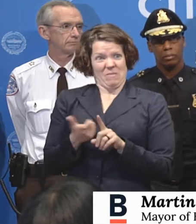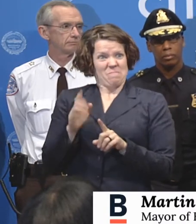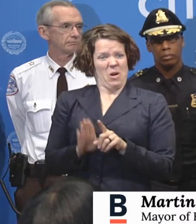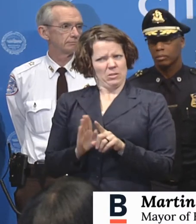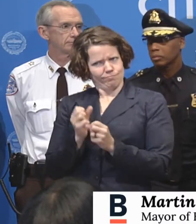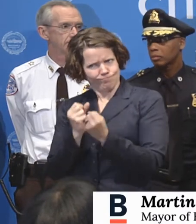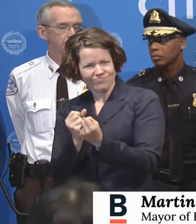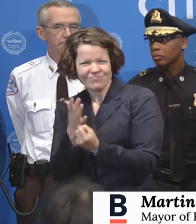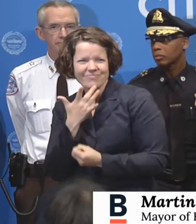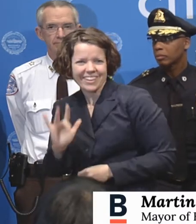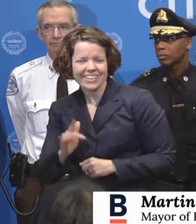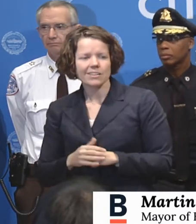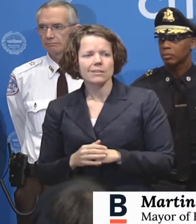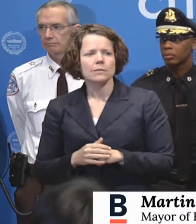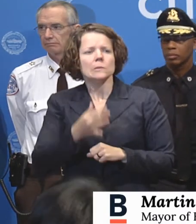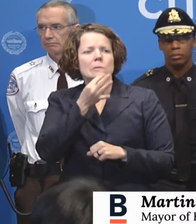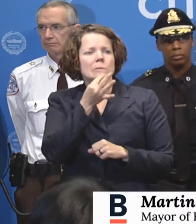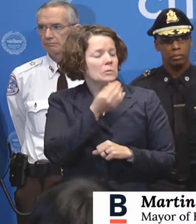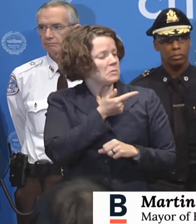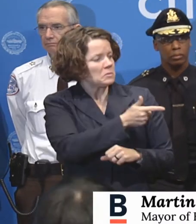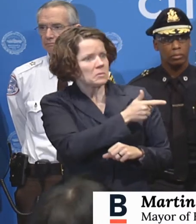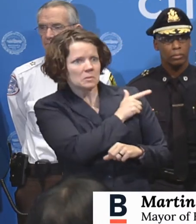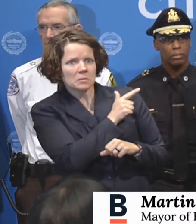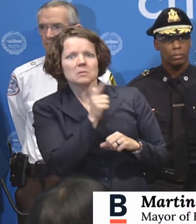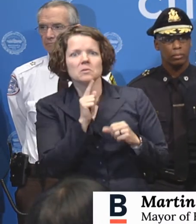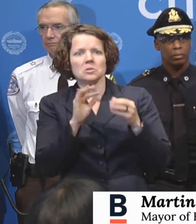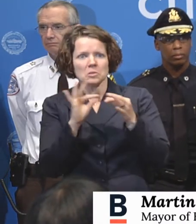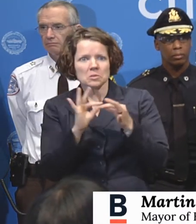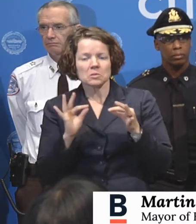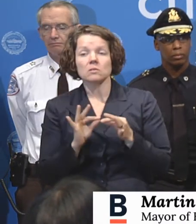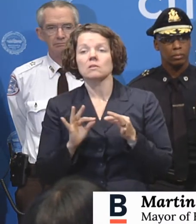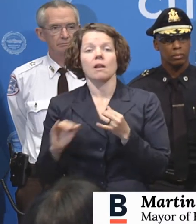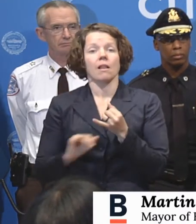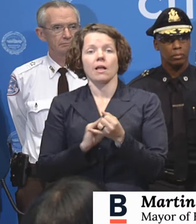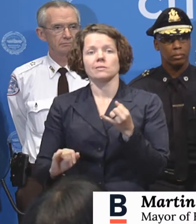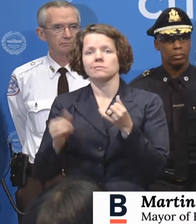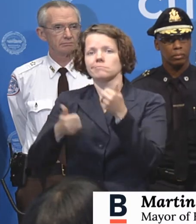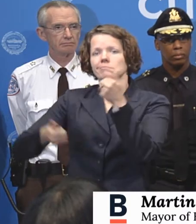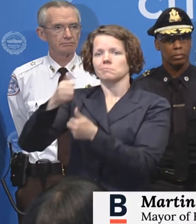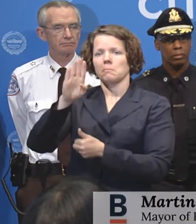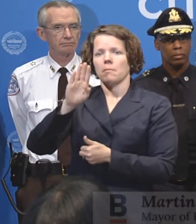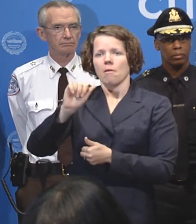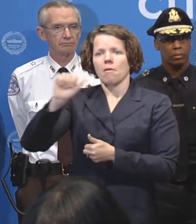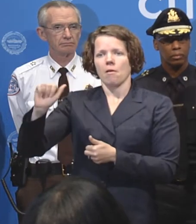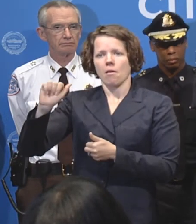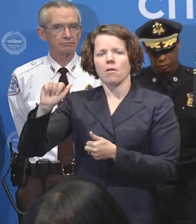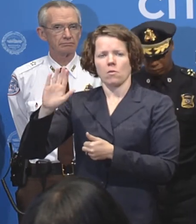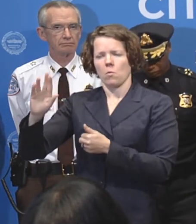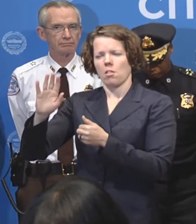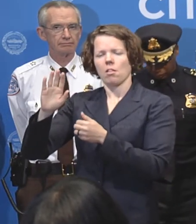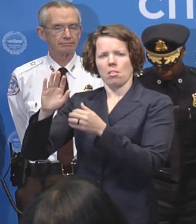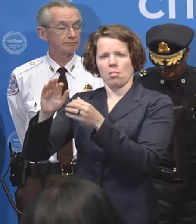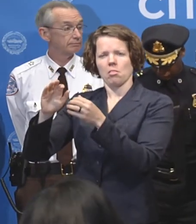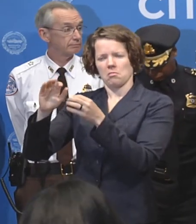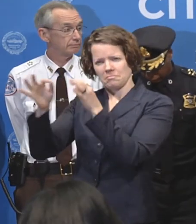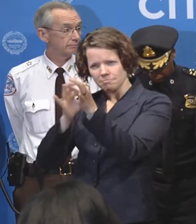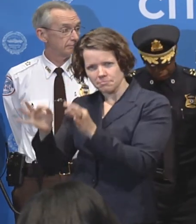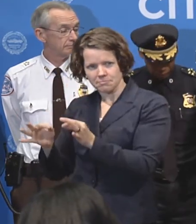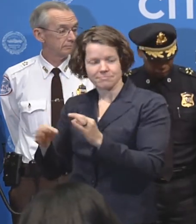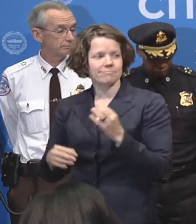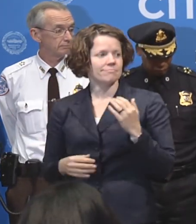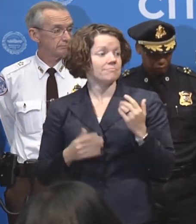words. Chief Green's going to say a few words, and then we're going to finish it up with Tom Grilk from the BAA. So, Commissioner. Thank you, Your Honor.